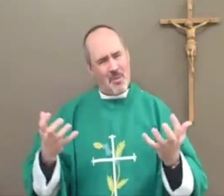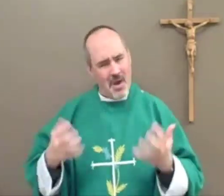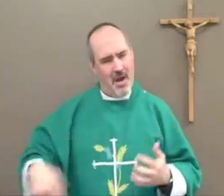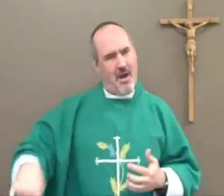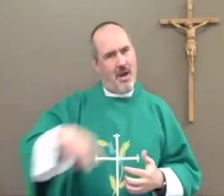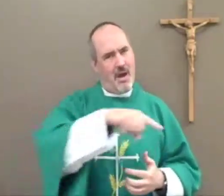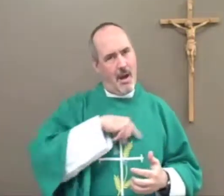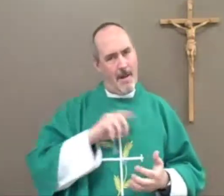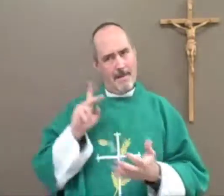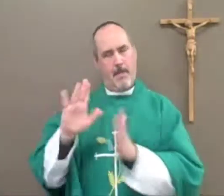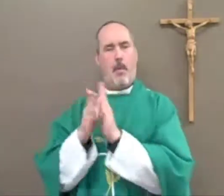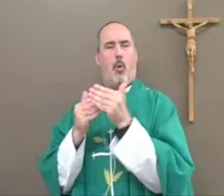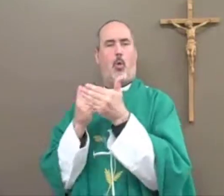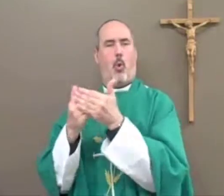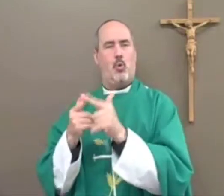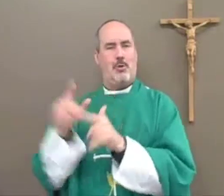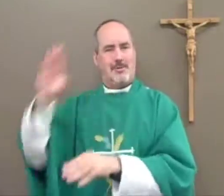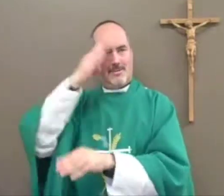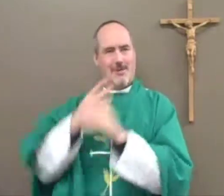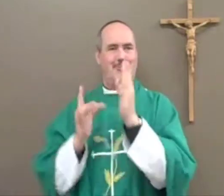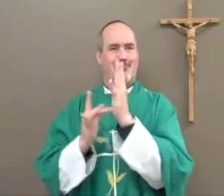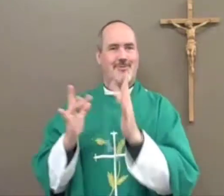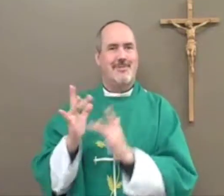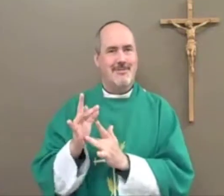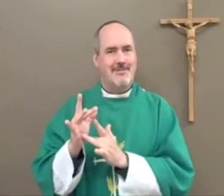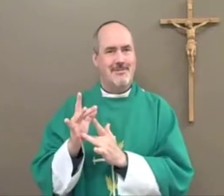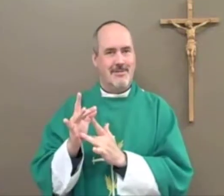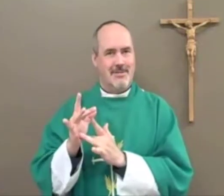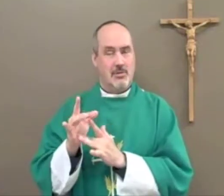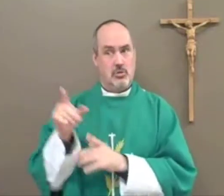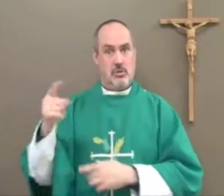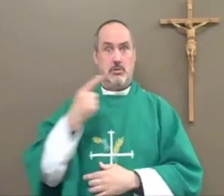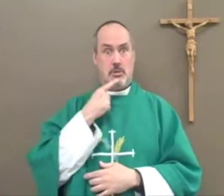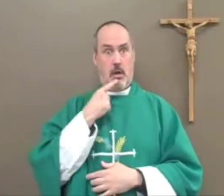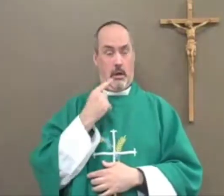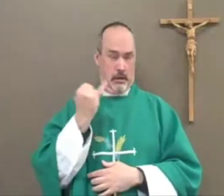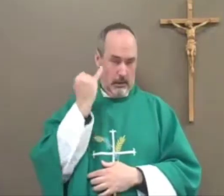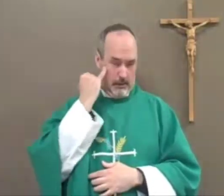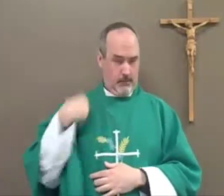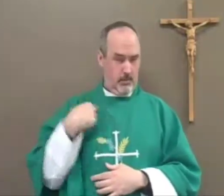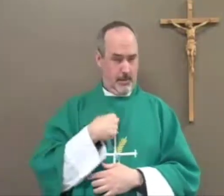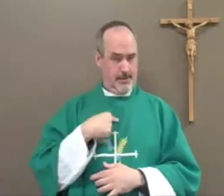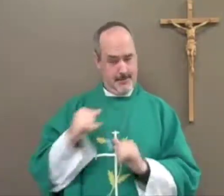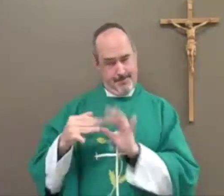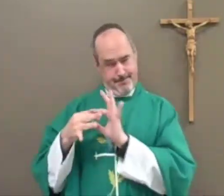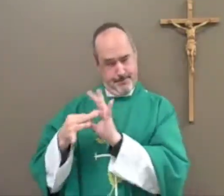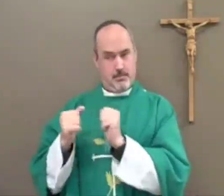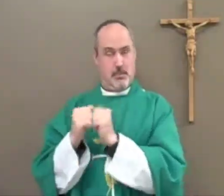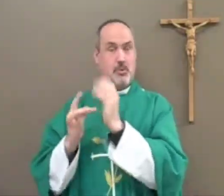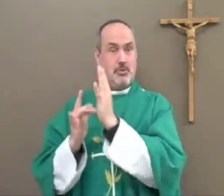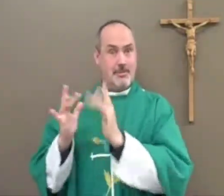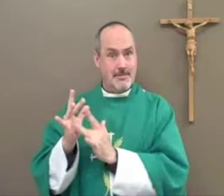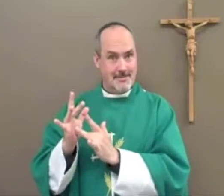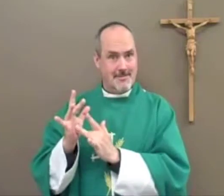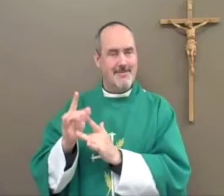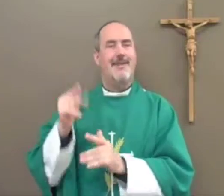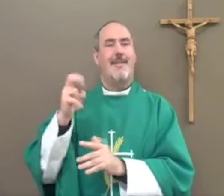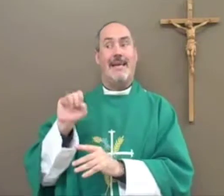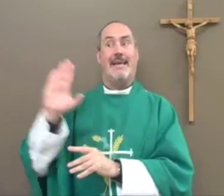no peace. She wants us to go back to Jesus, to get closer to Jesus again. And that if we have a relationship